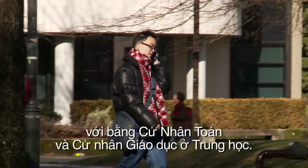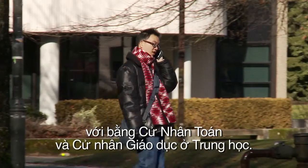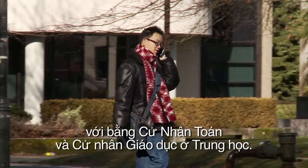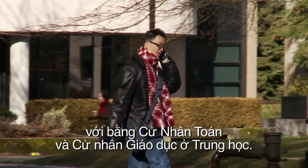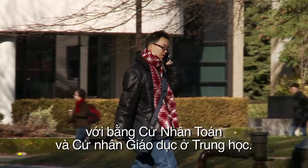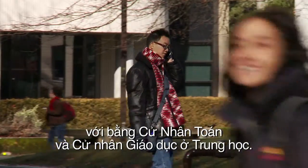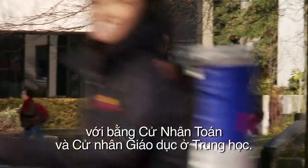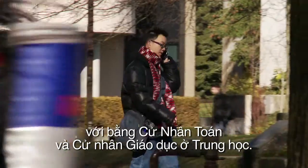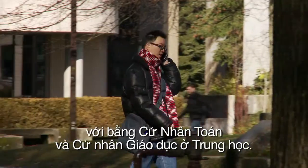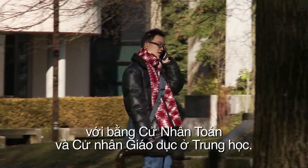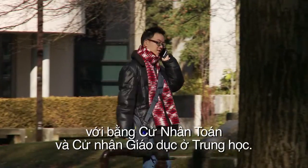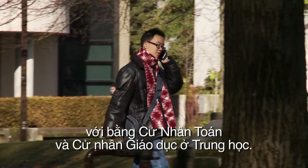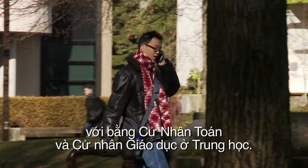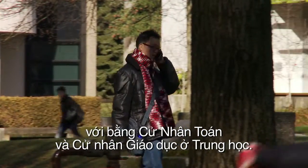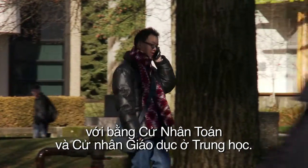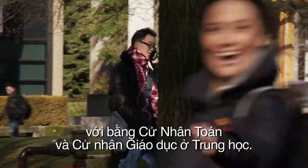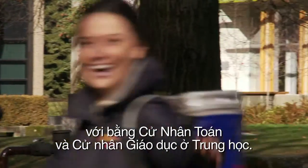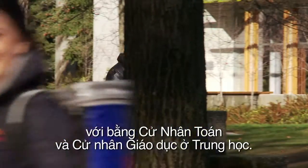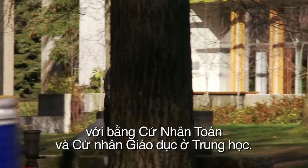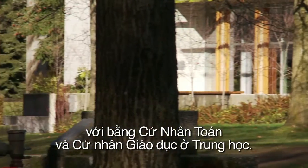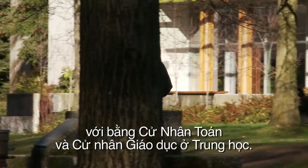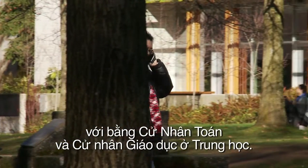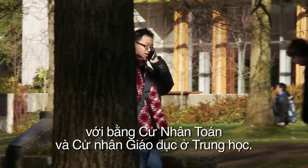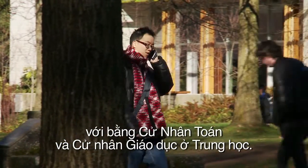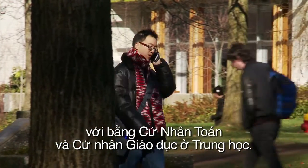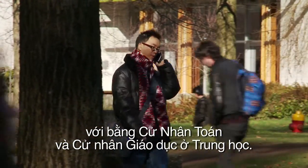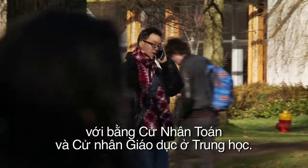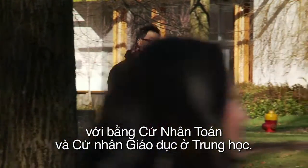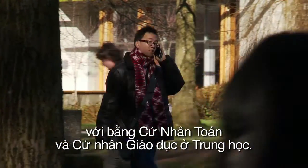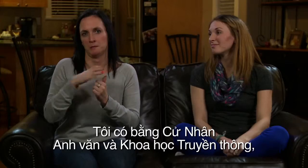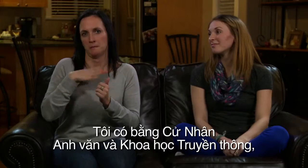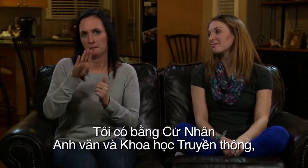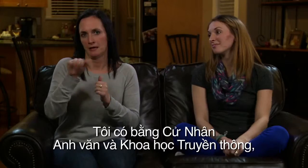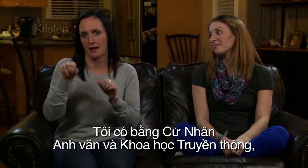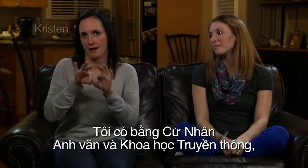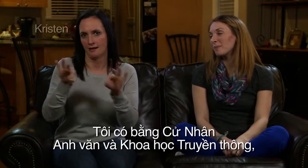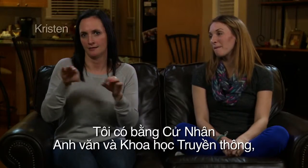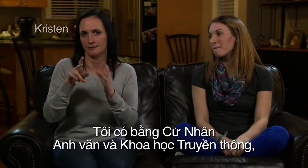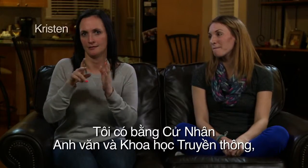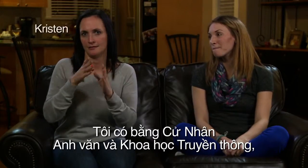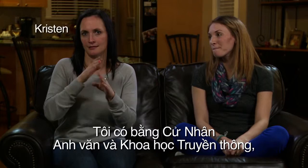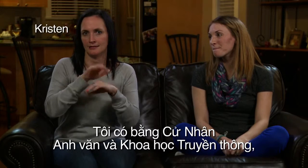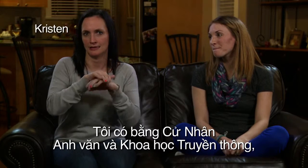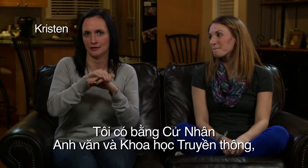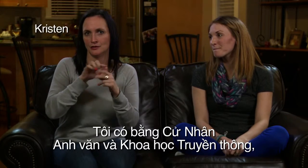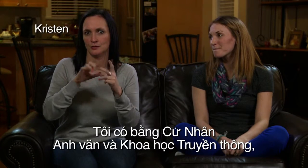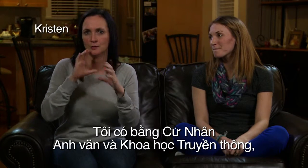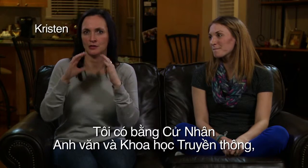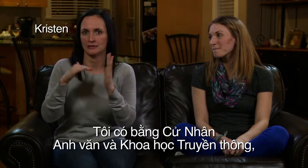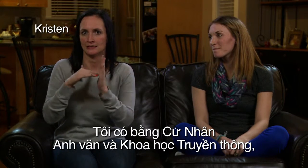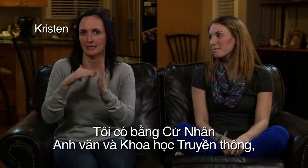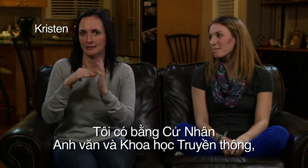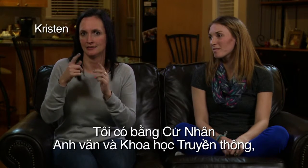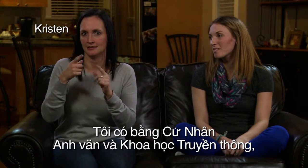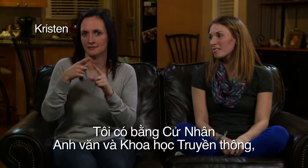and a Bachelor of Education in secondary. I have a BA in English and Communication Studies